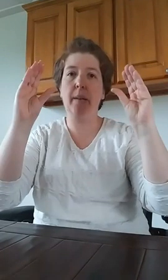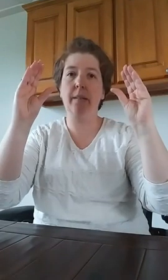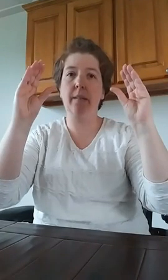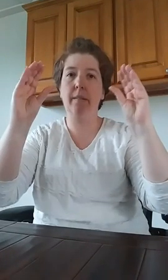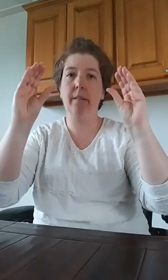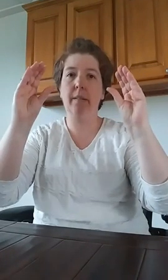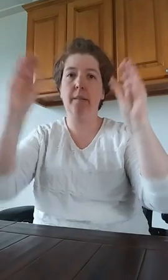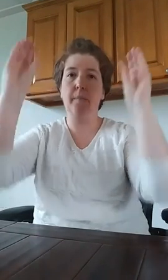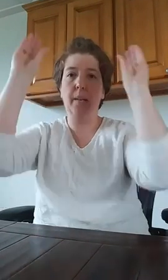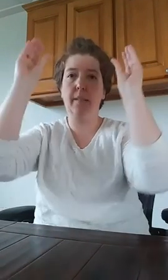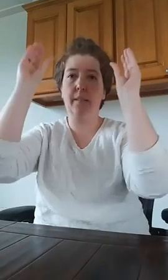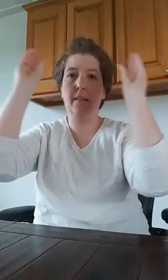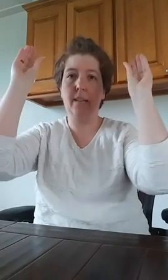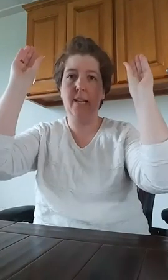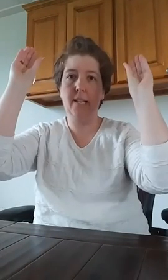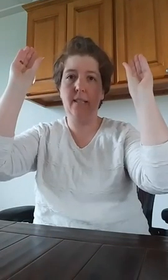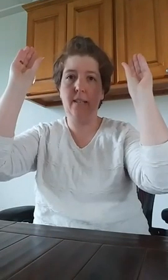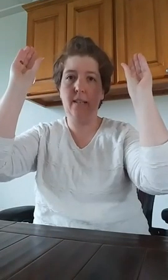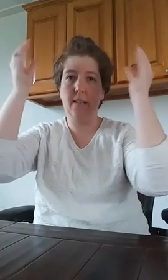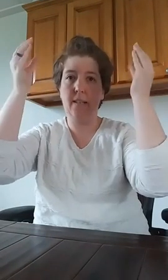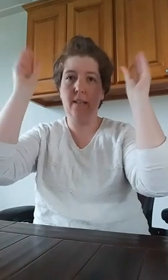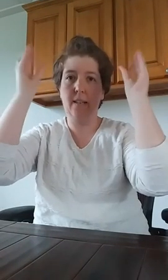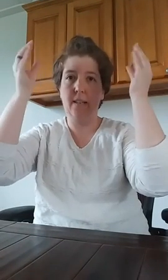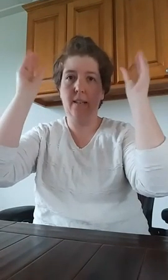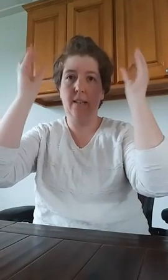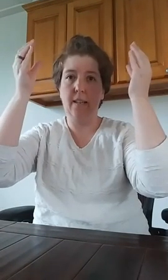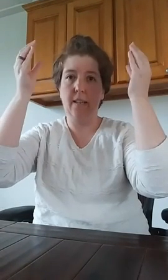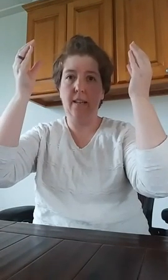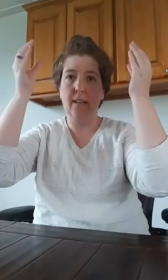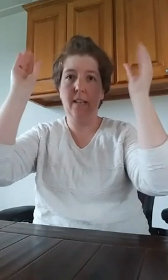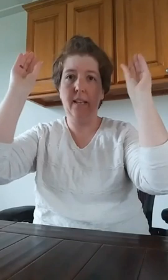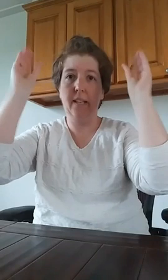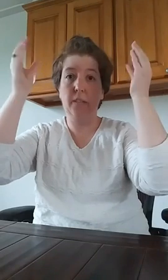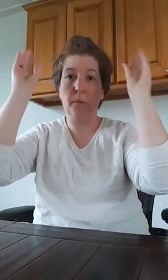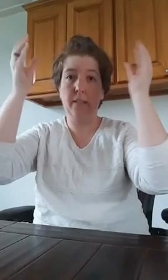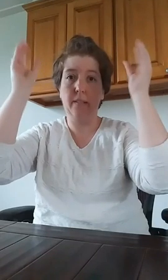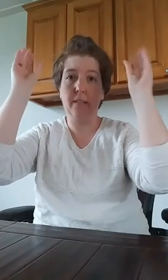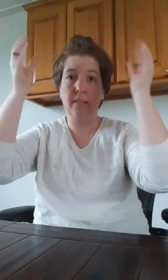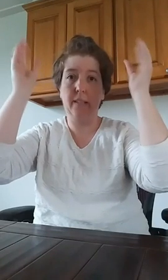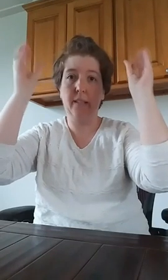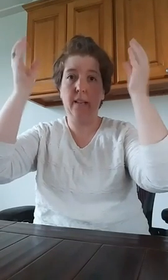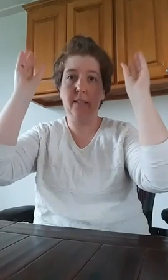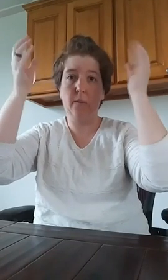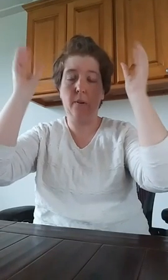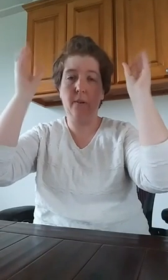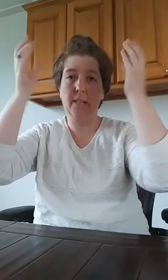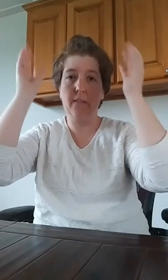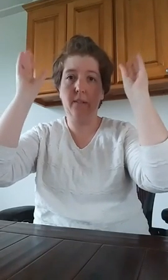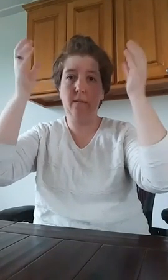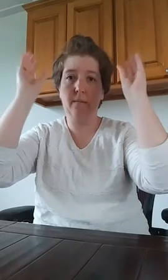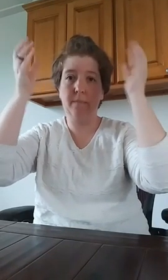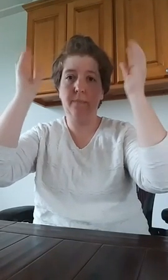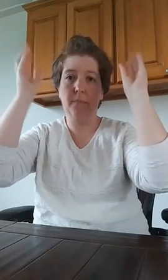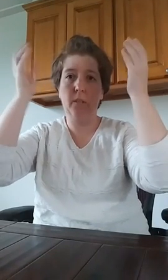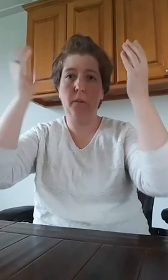bit bent like that and and they twist like the lights going around so